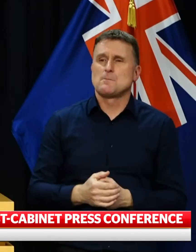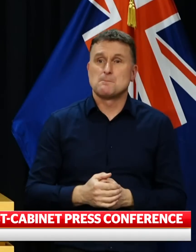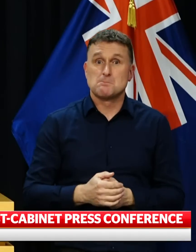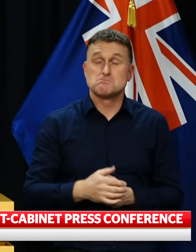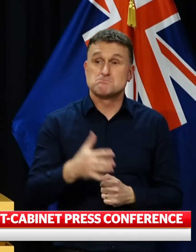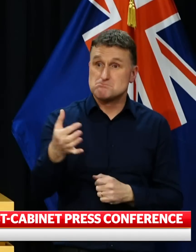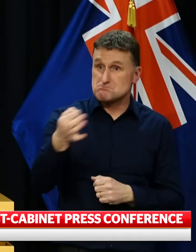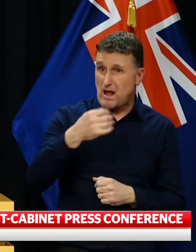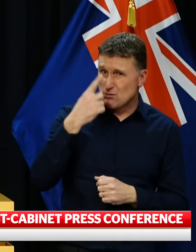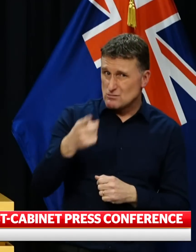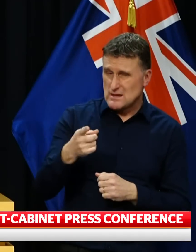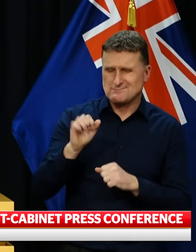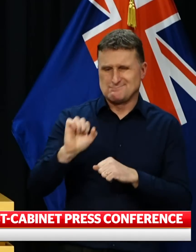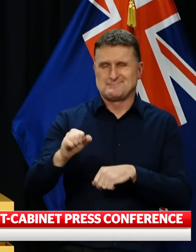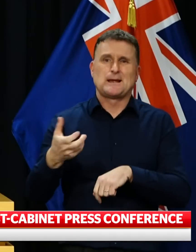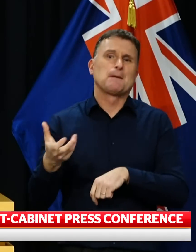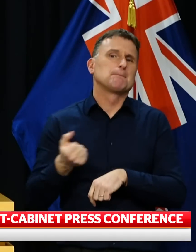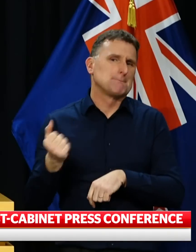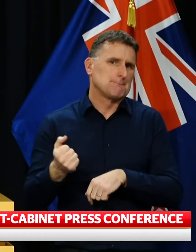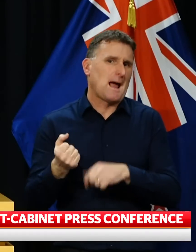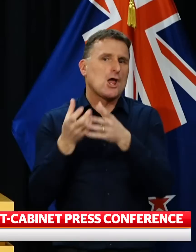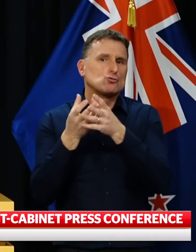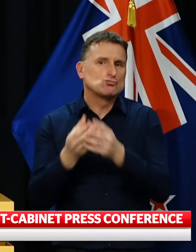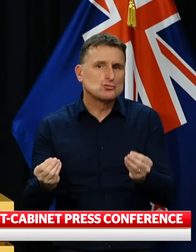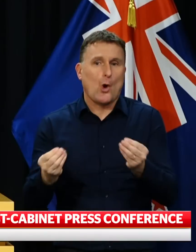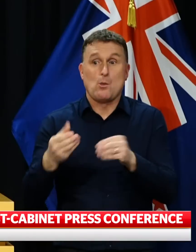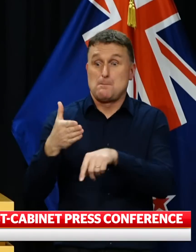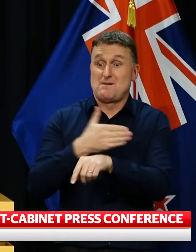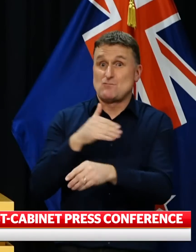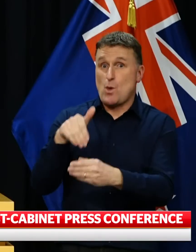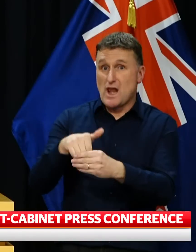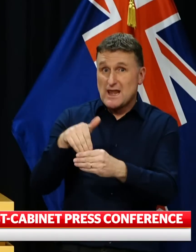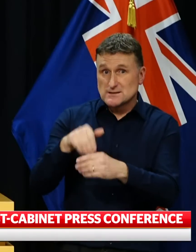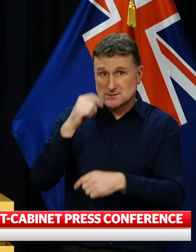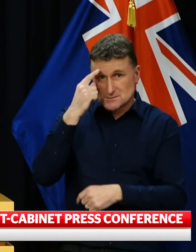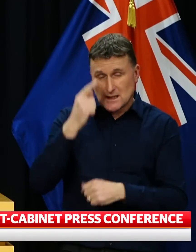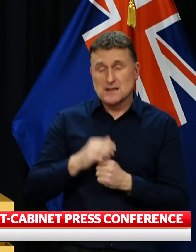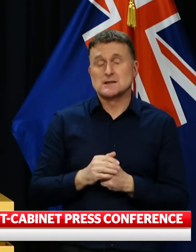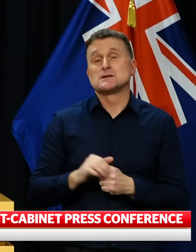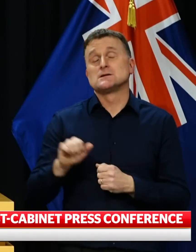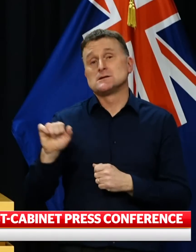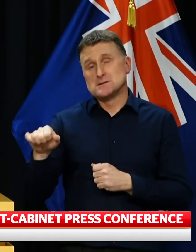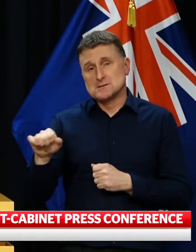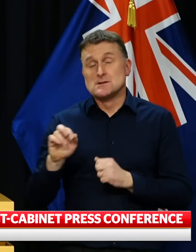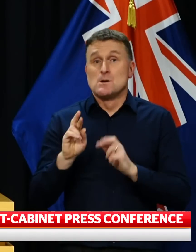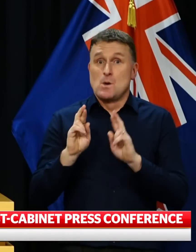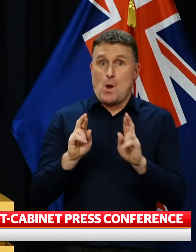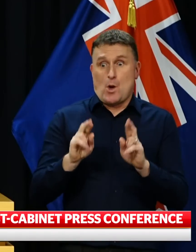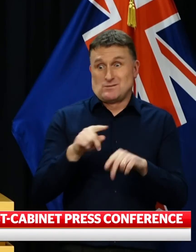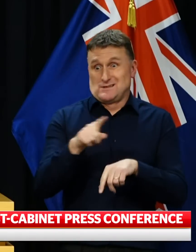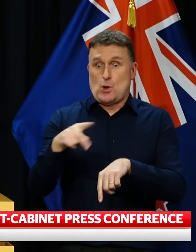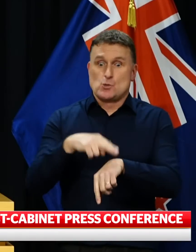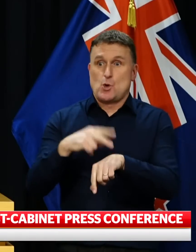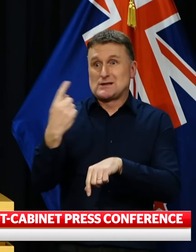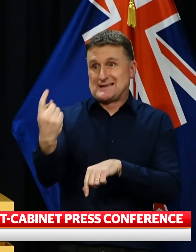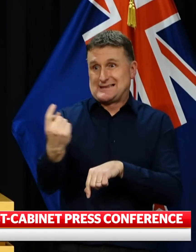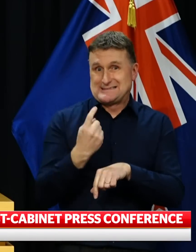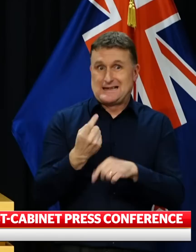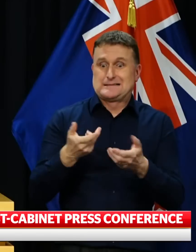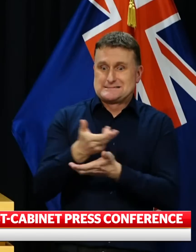election? Look, I live in hope. Ultimately, I hope that the doctors will be able to get around the bargaining table and resolve the